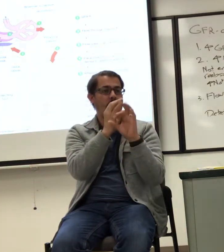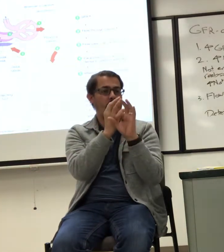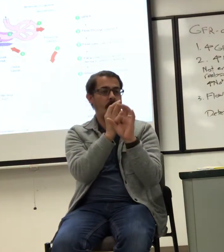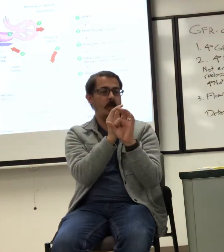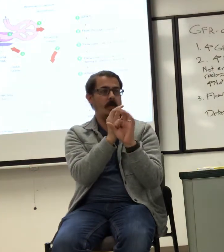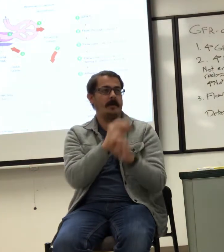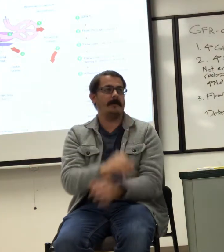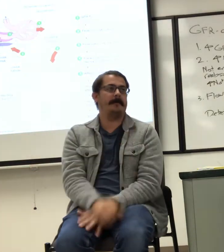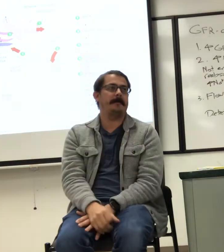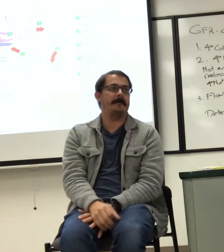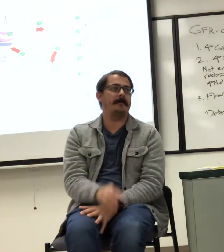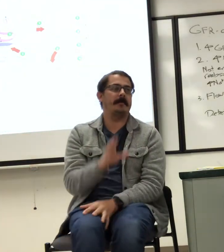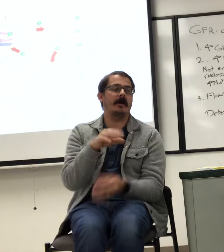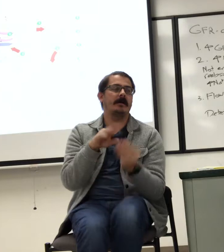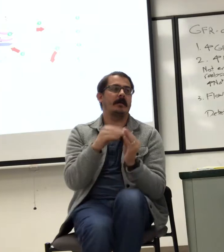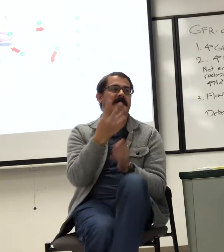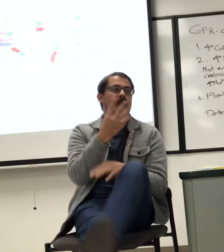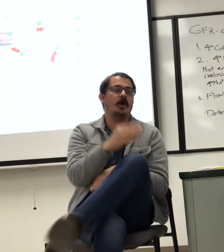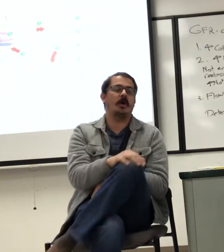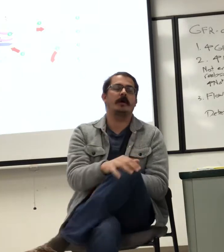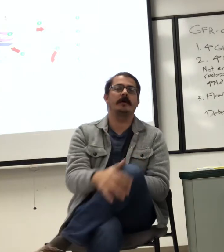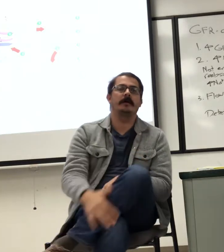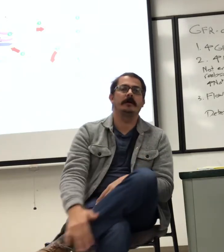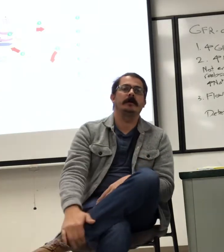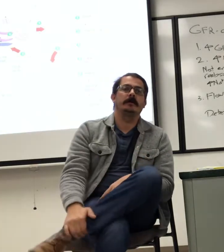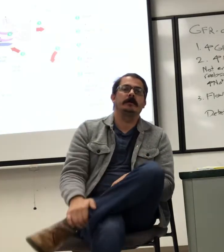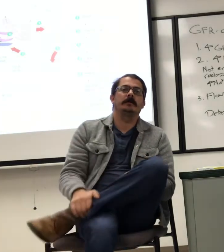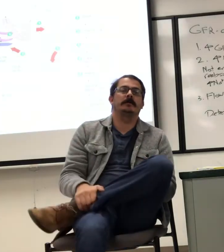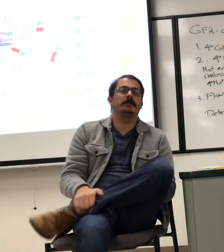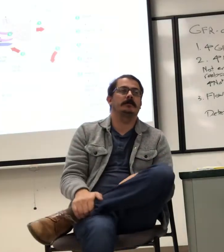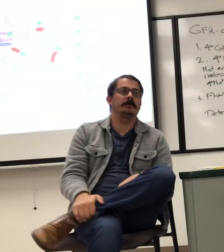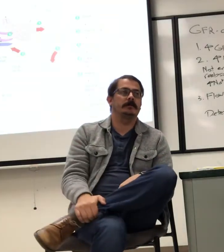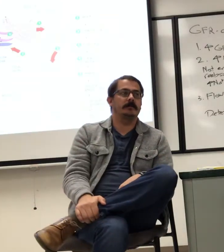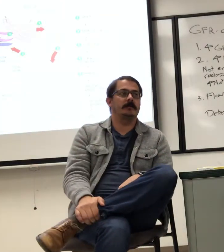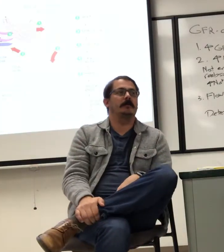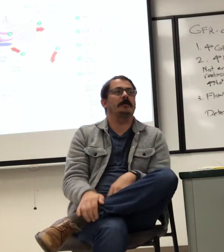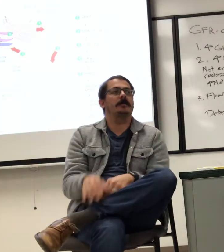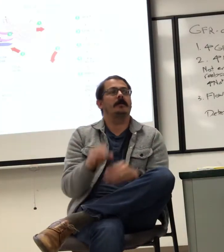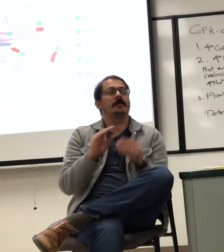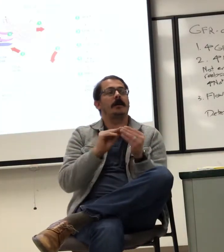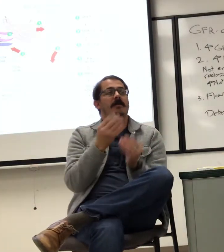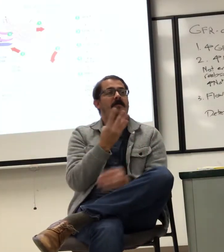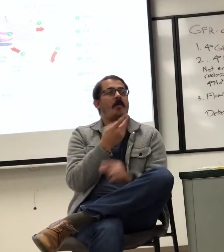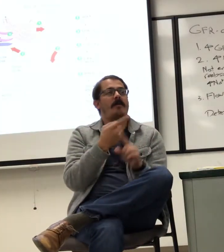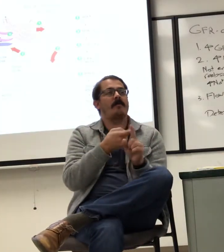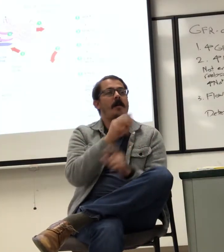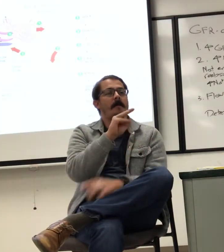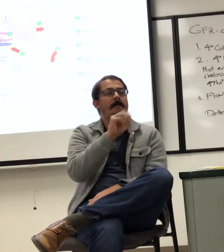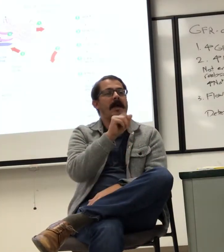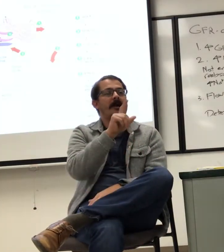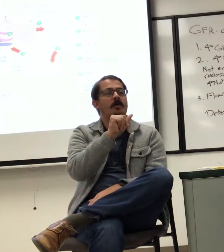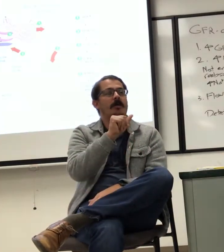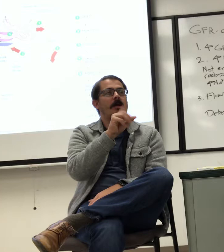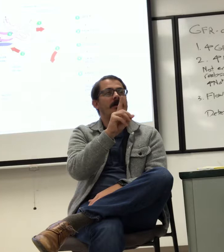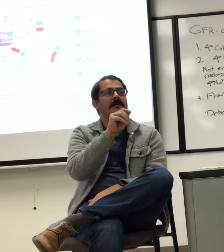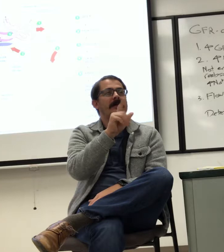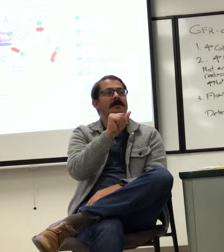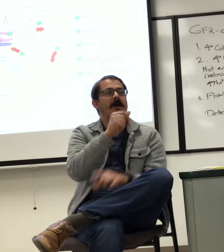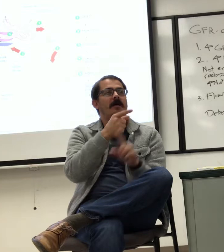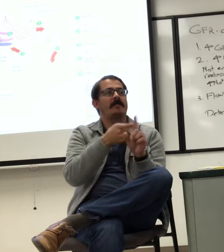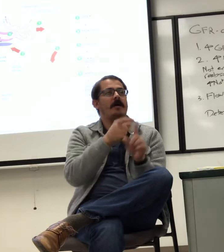So number 4. So what the slide says is number 4, paracrine from macula densa to afferent